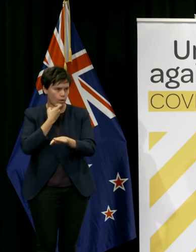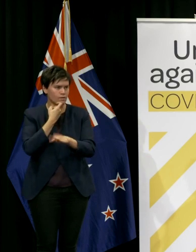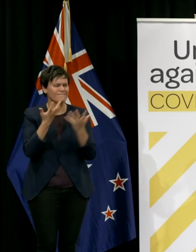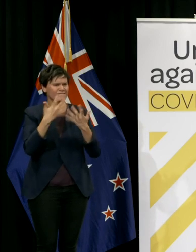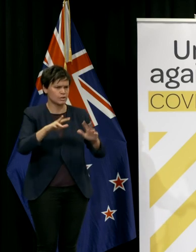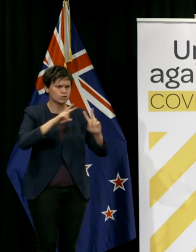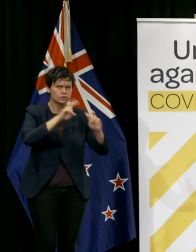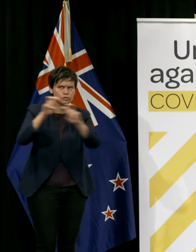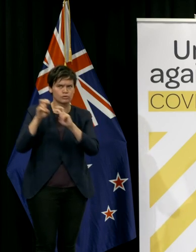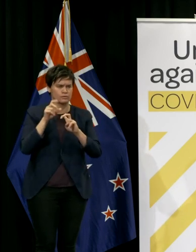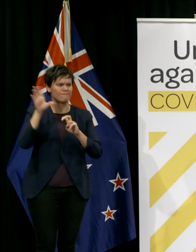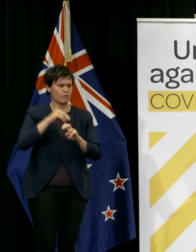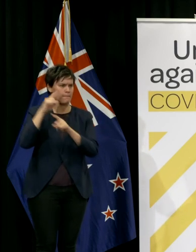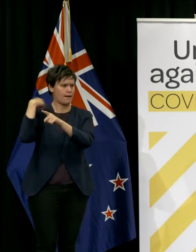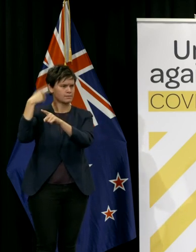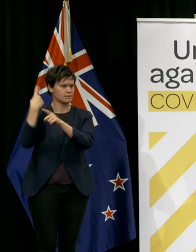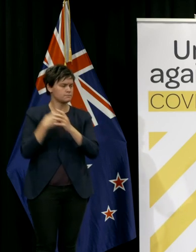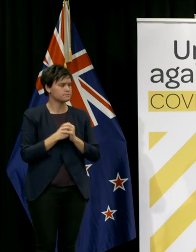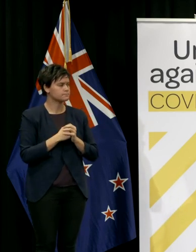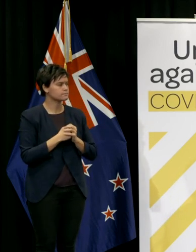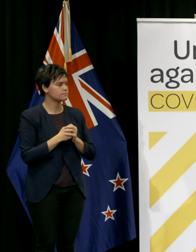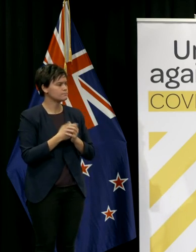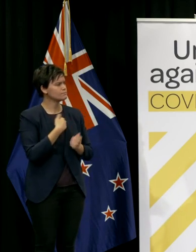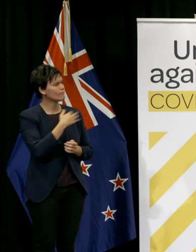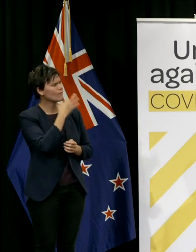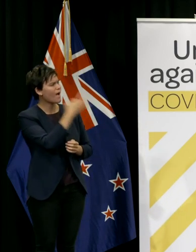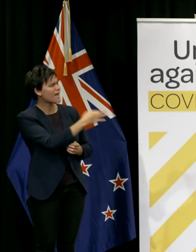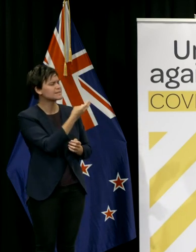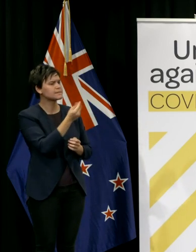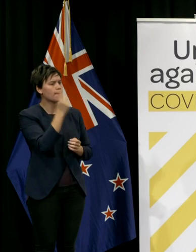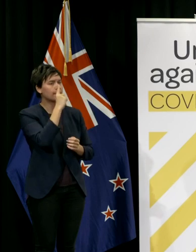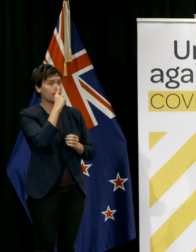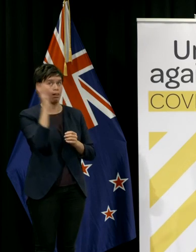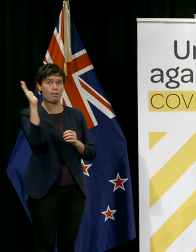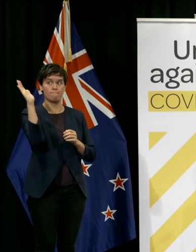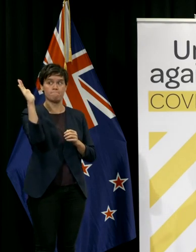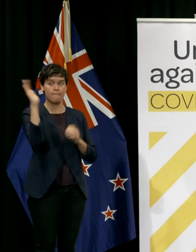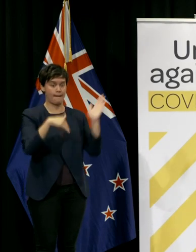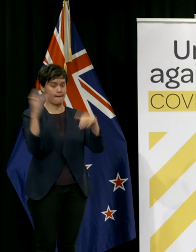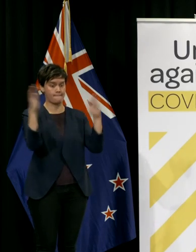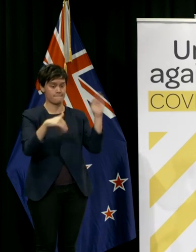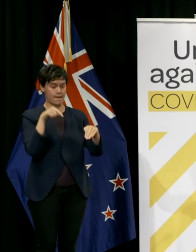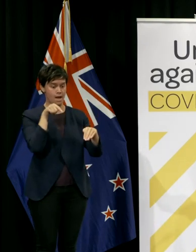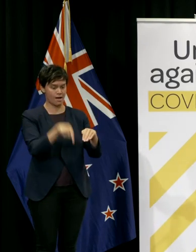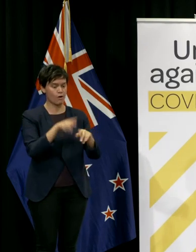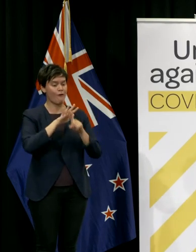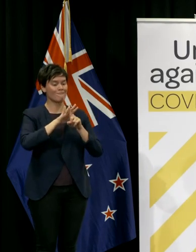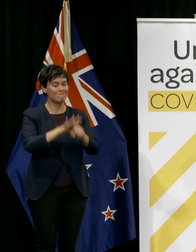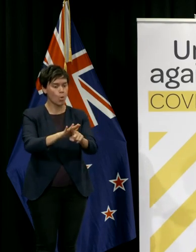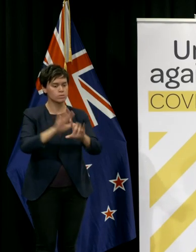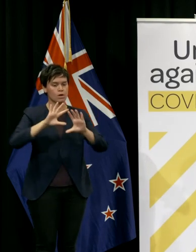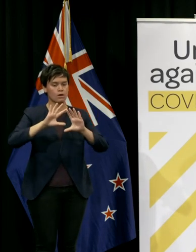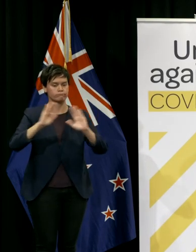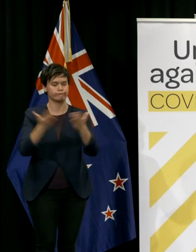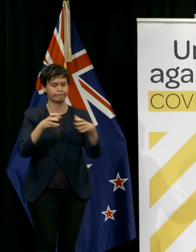not having an enforced quarantine of all New Zealanders who are returning to the country or coming from the borders? Well, there's a set of